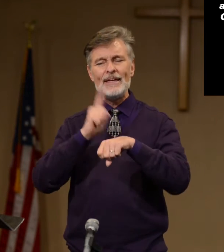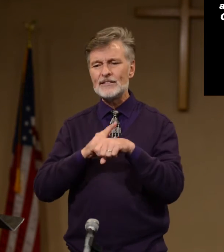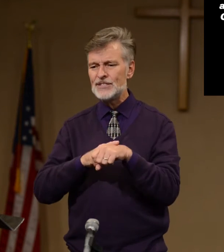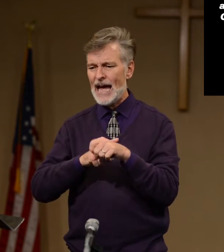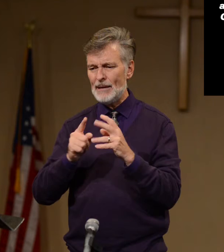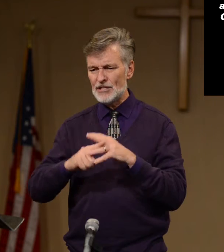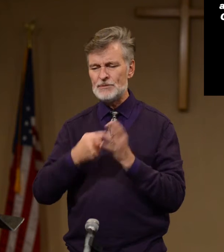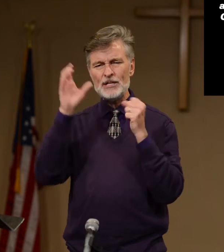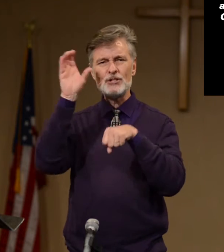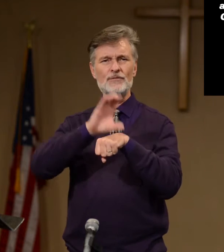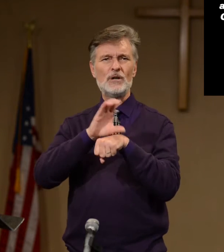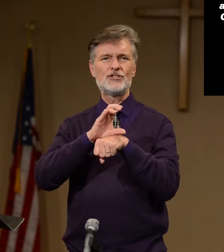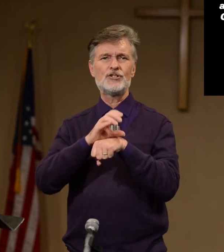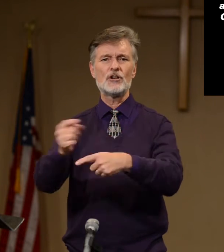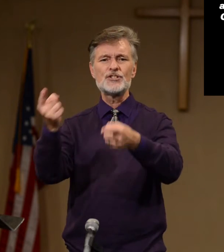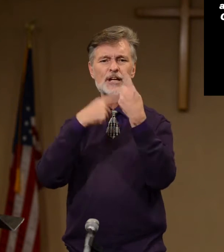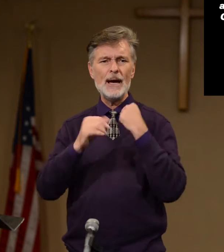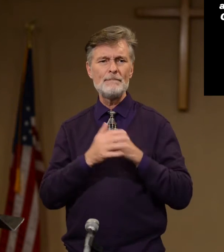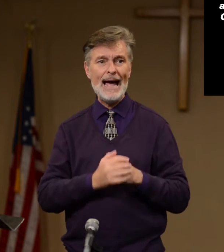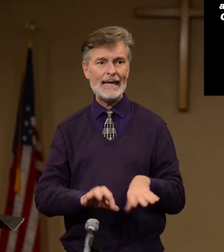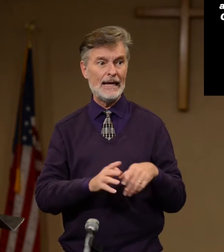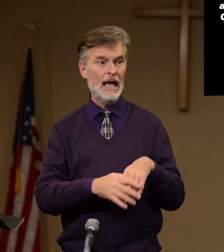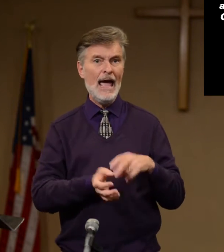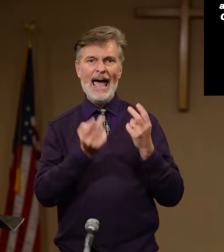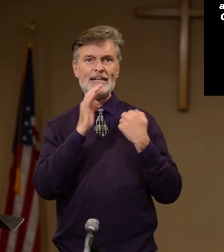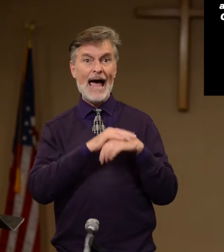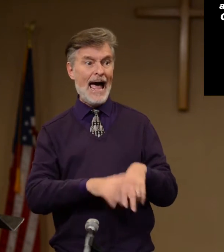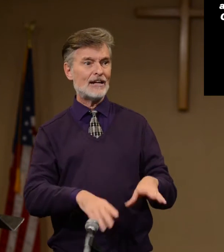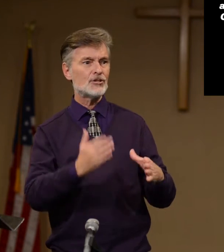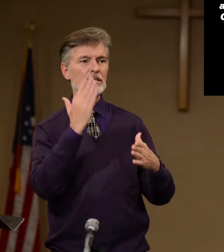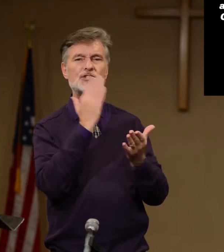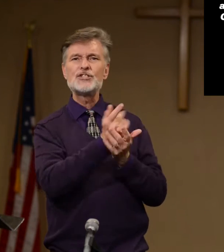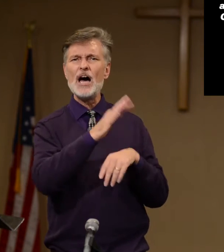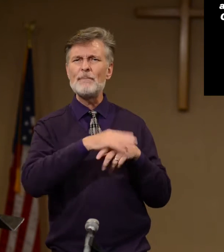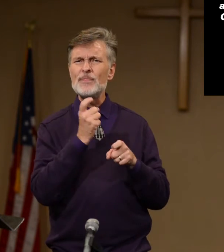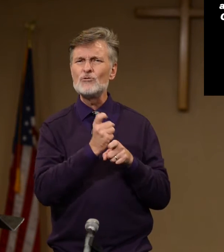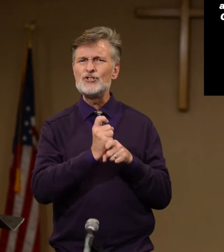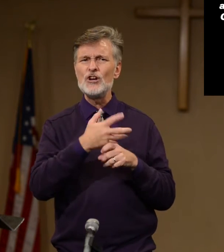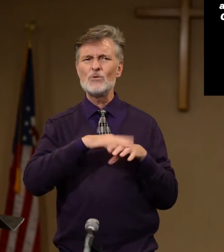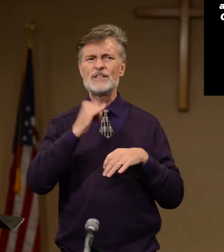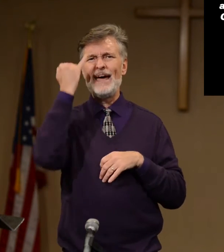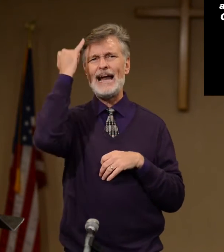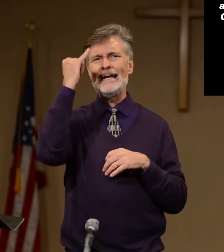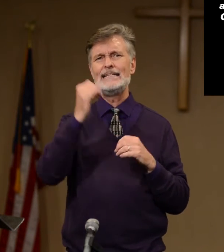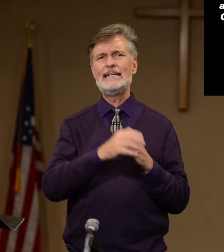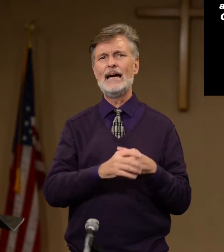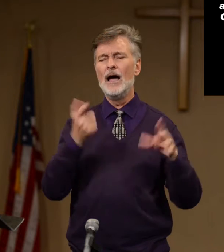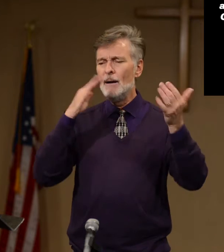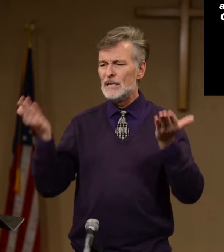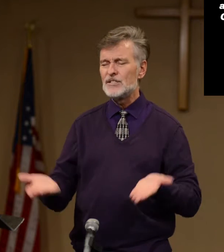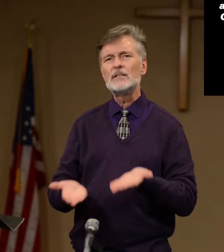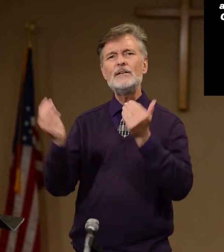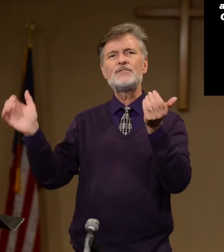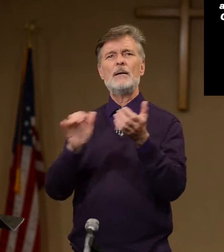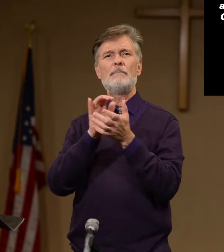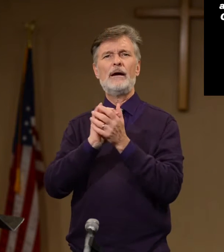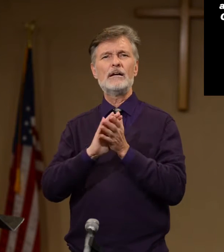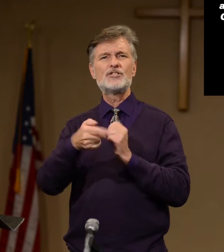it's time, especially for us church, to come back and to actually stop those jokes and that idea, but to lift up marriage to